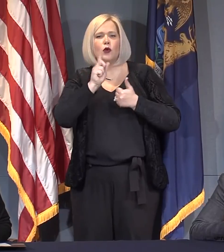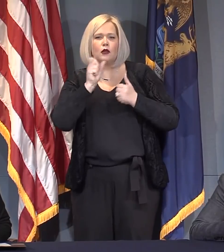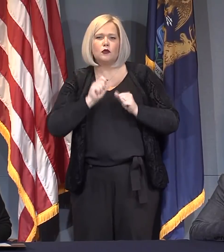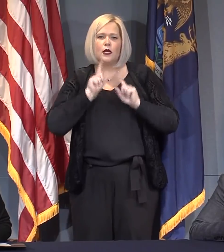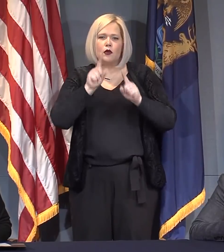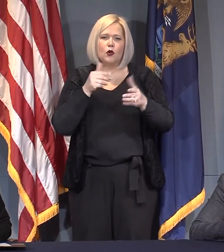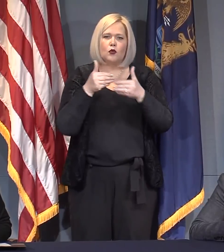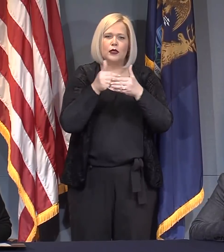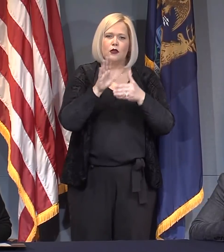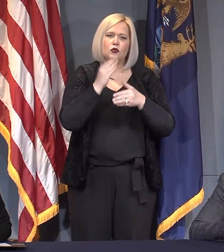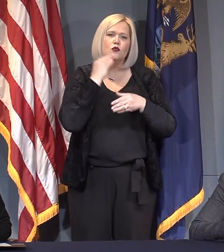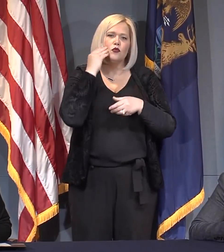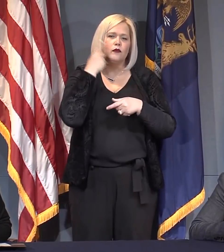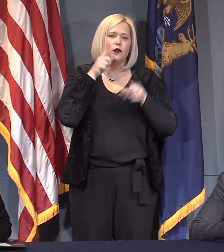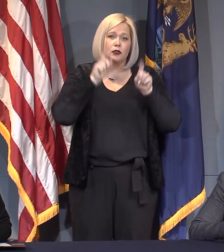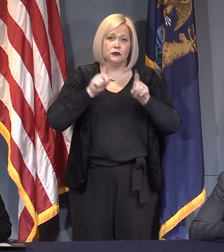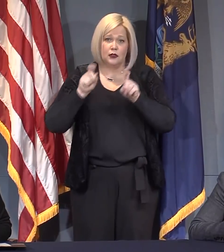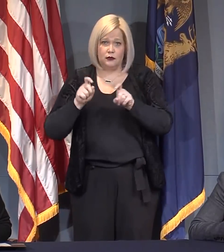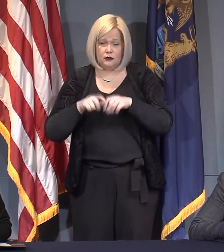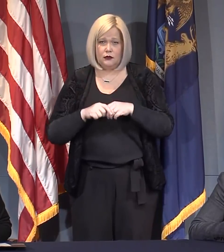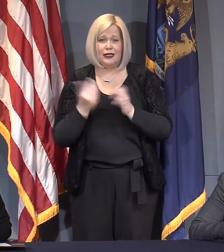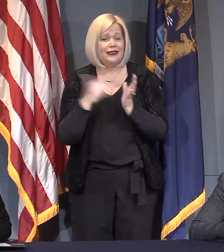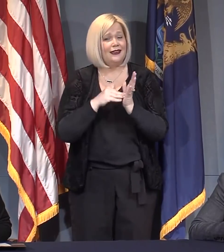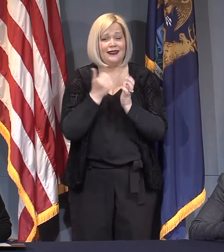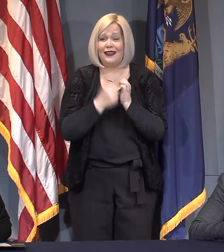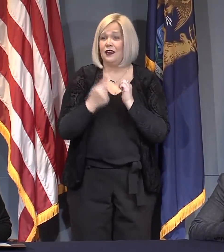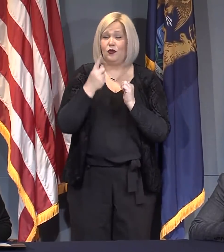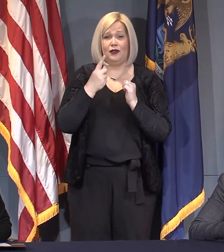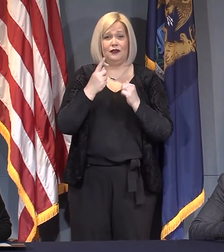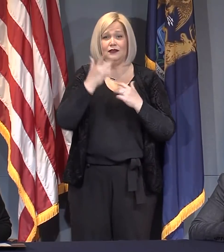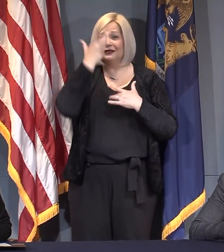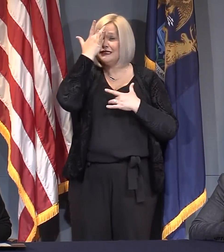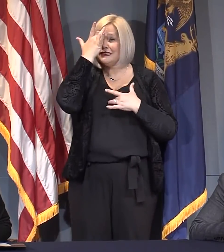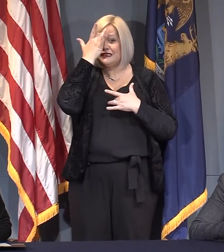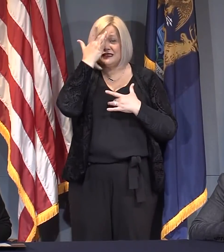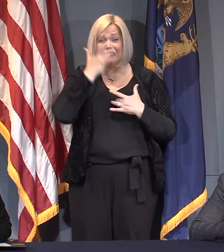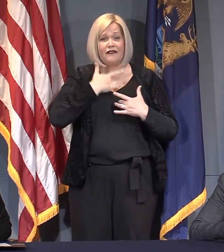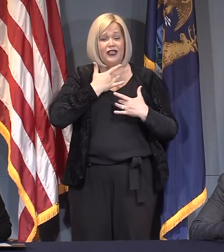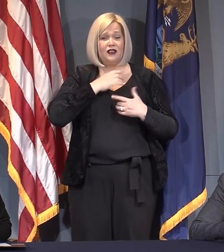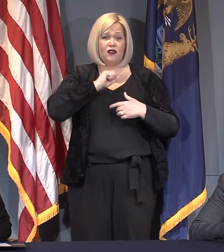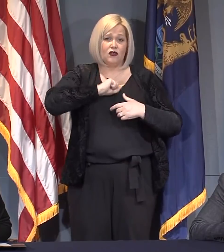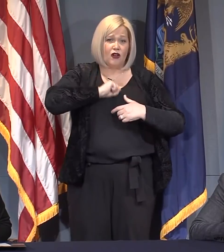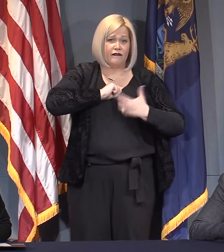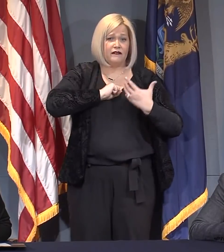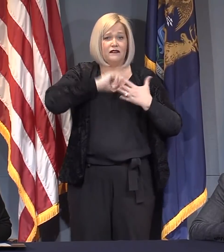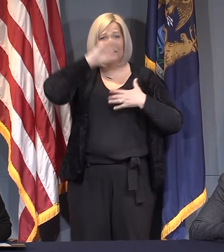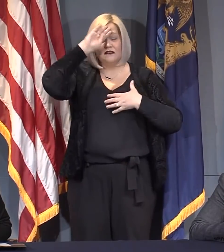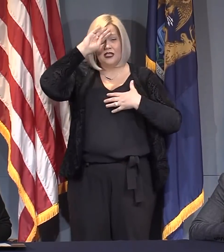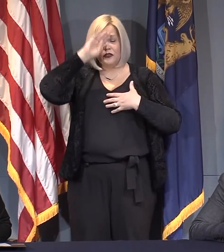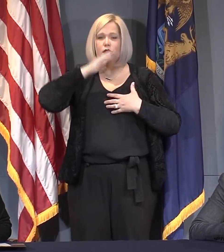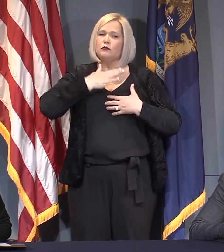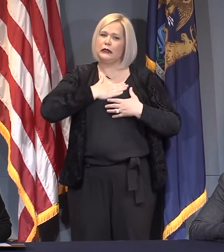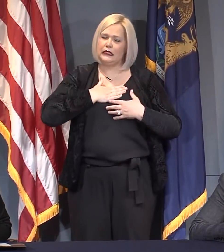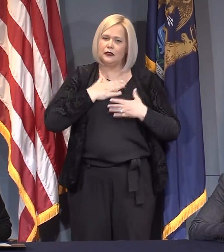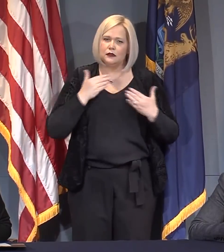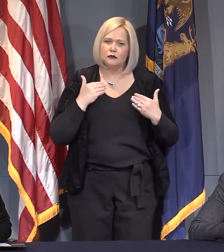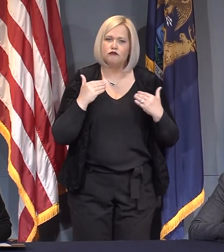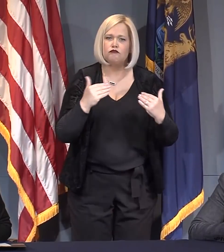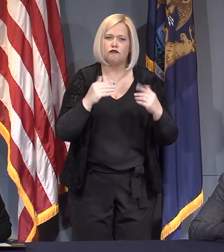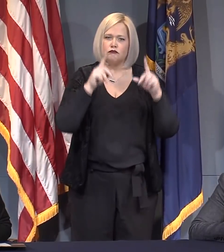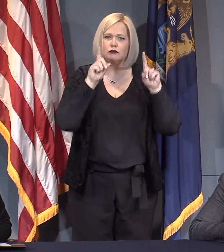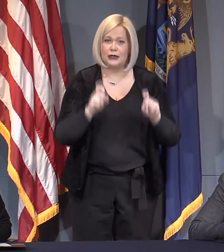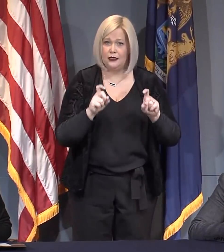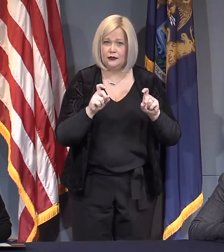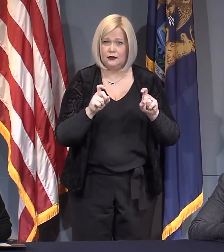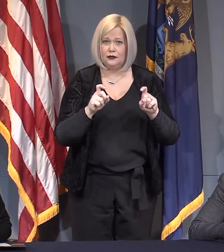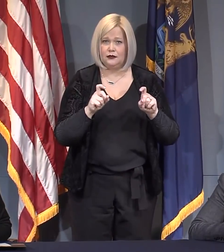home. Anyone with symptoms should seek out testing. Fighting this disease is going